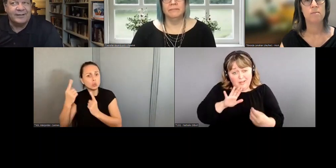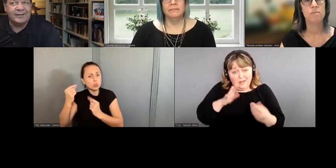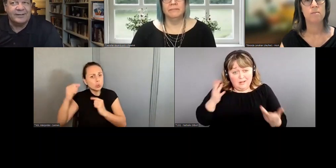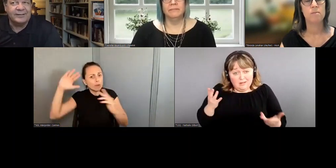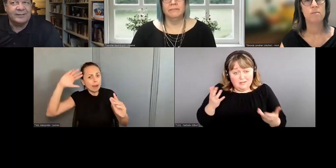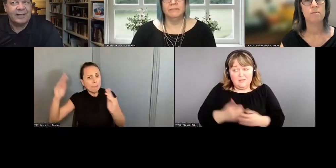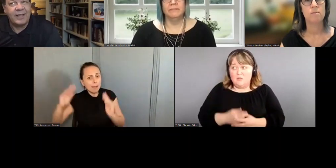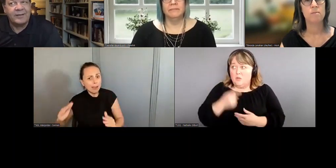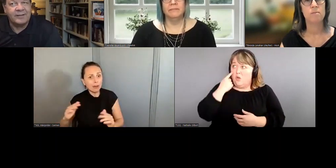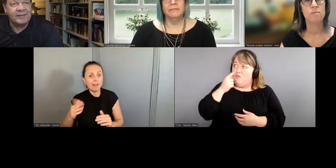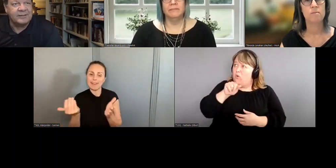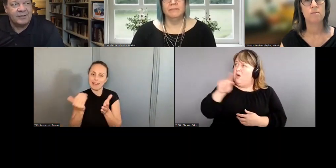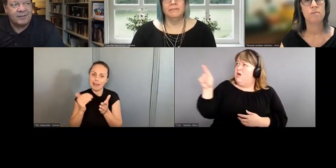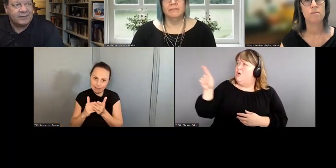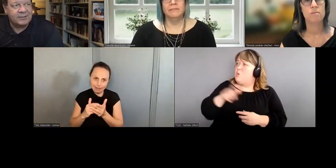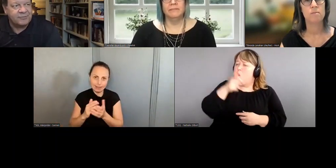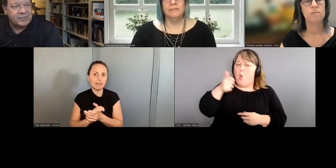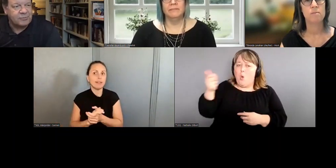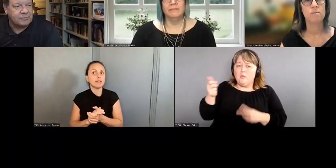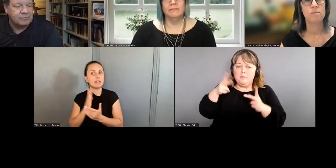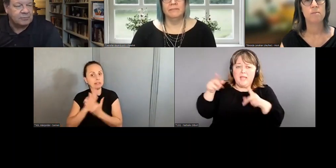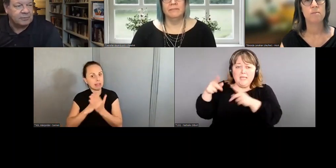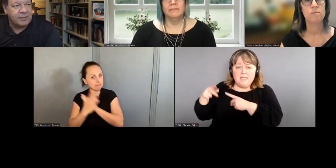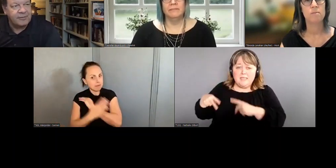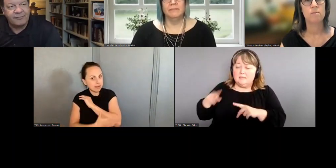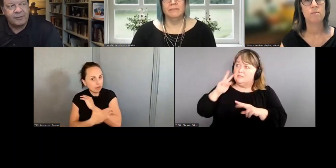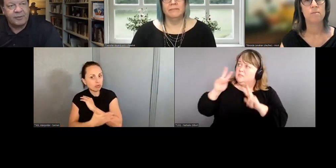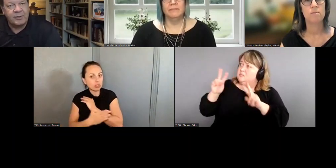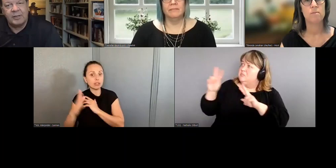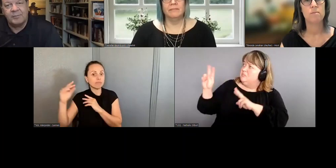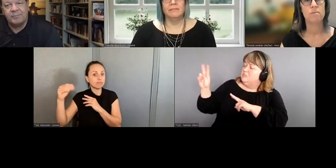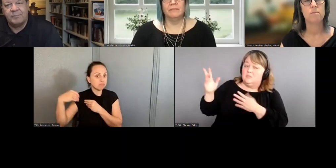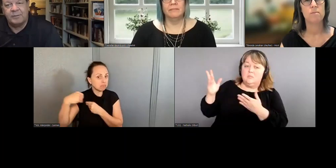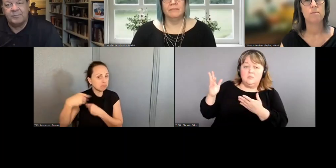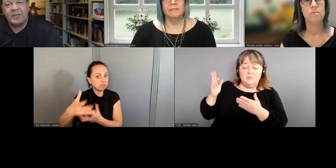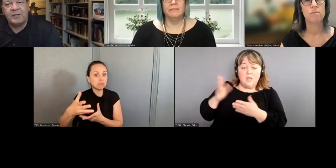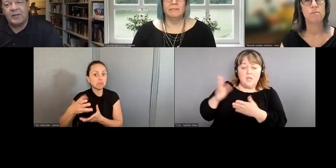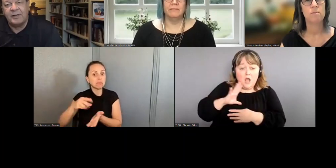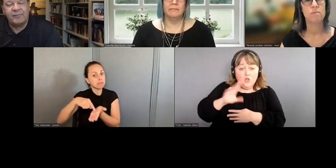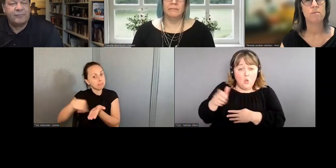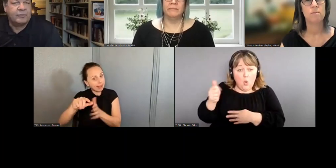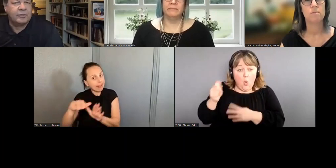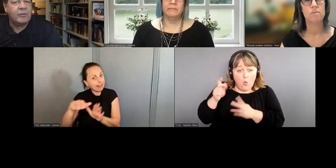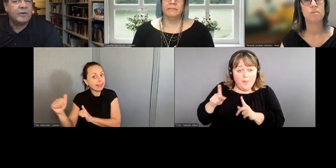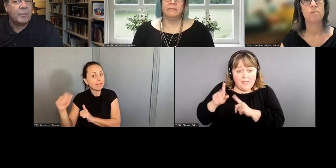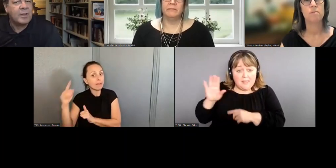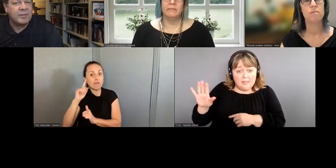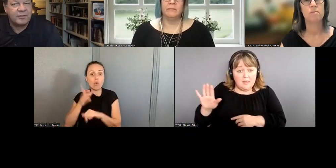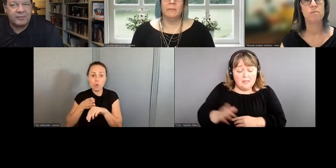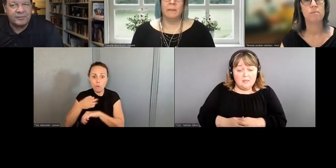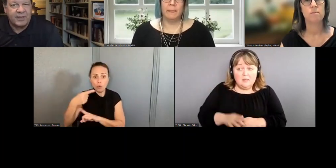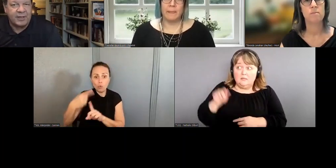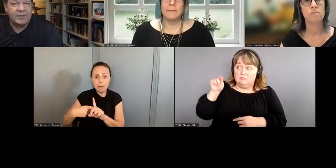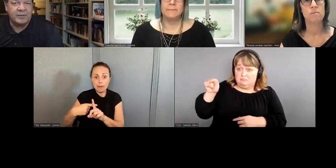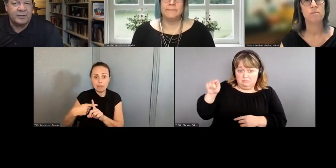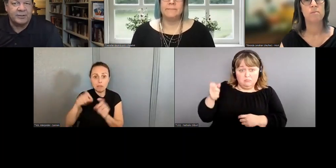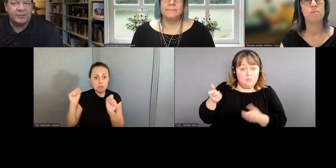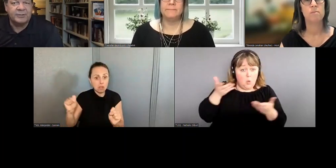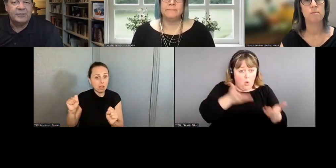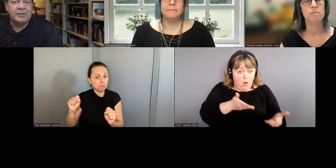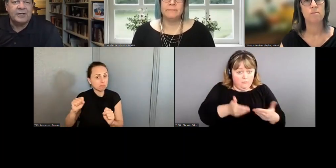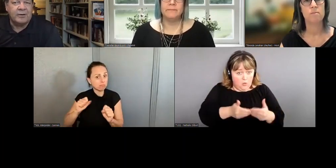And again, there are countries who give a paid leave for over a month of time in the